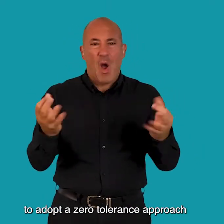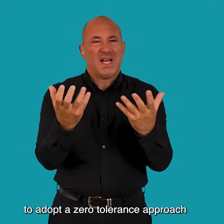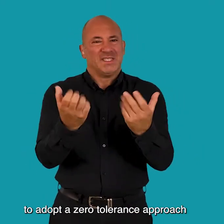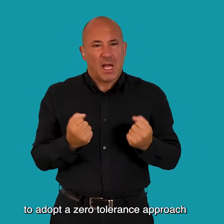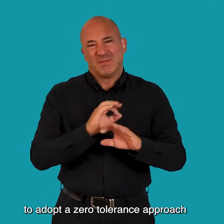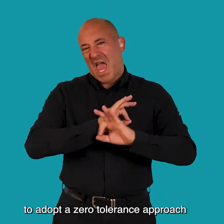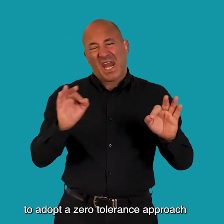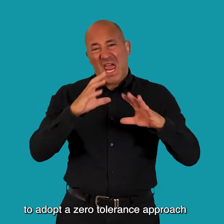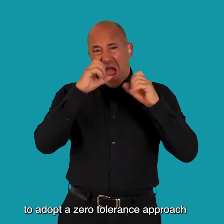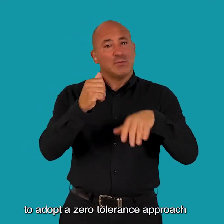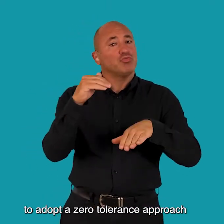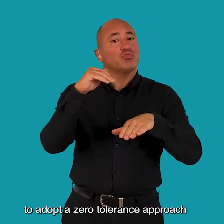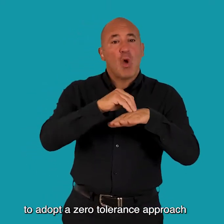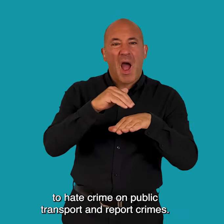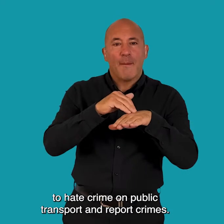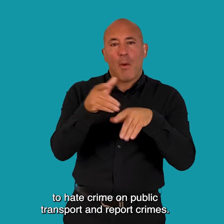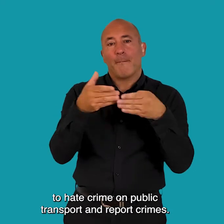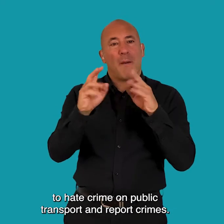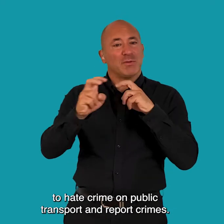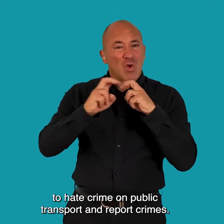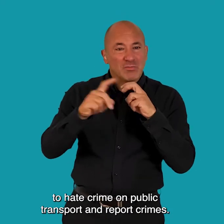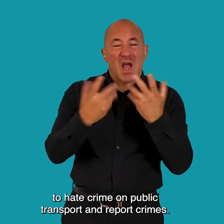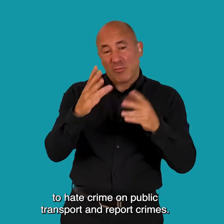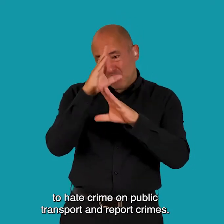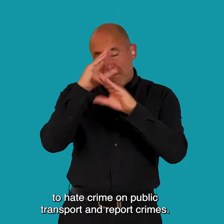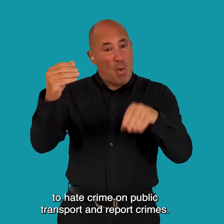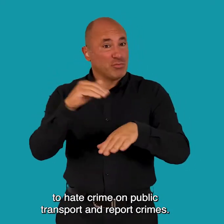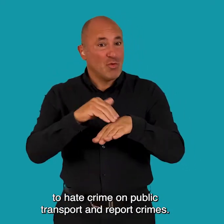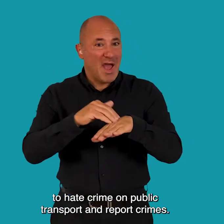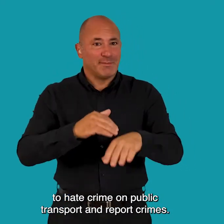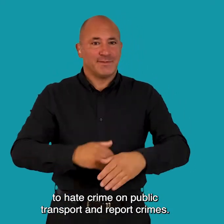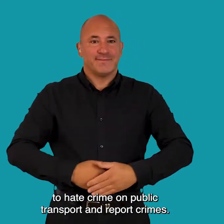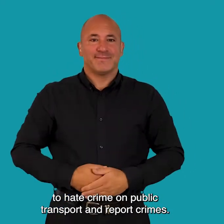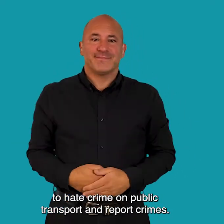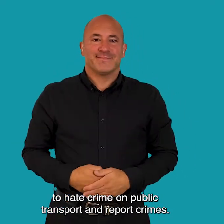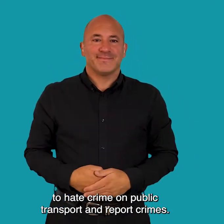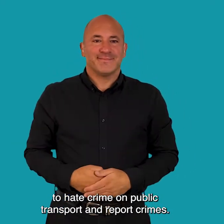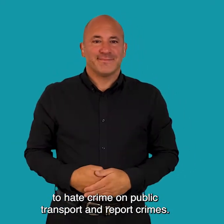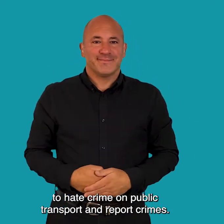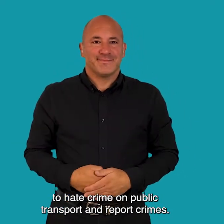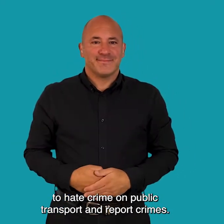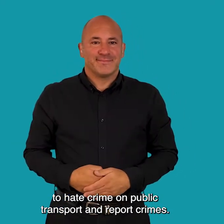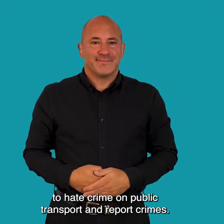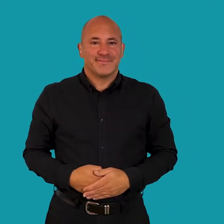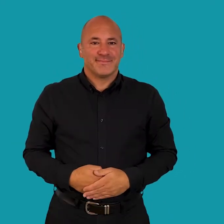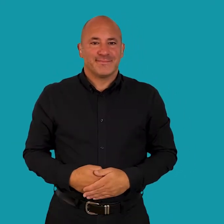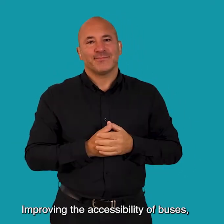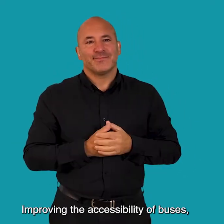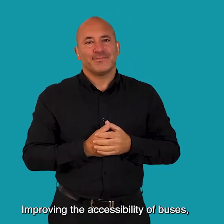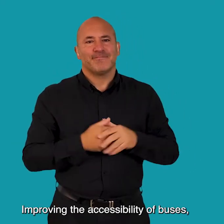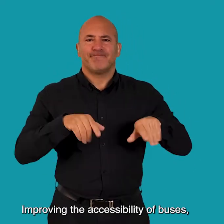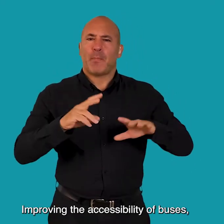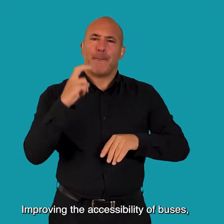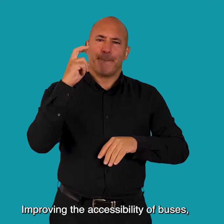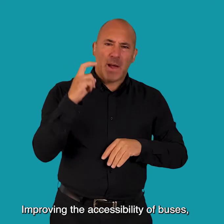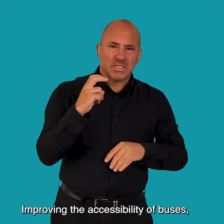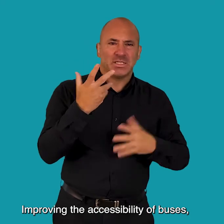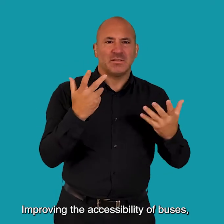a zero-tolerance approach to hate crime on public transport and report crimes, improving the accessibility